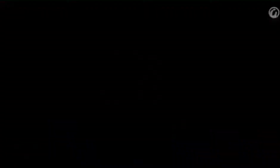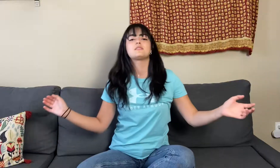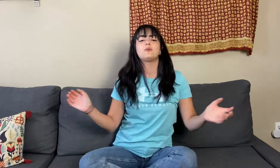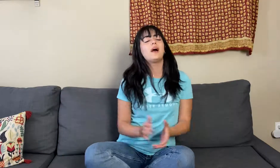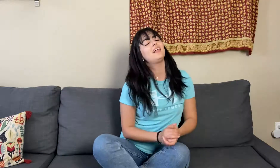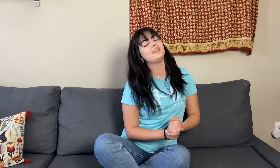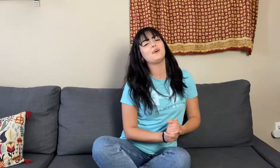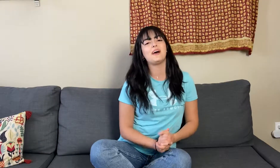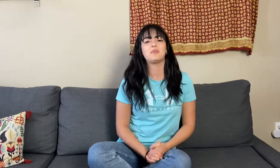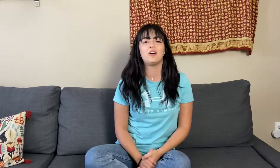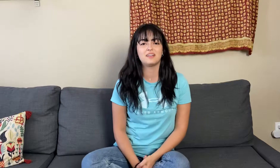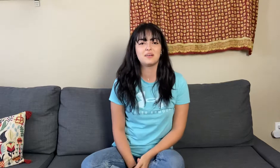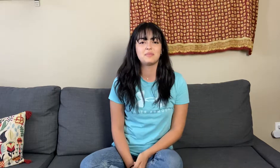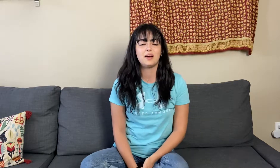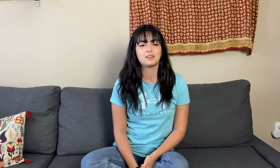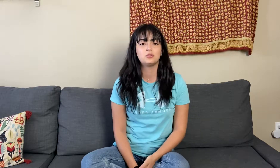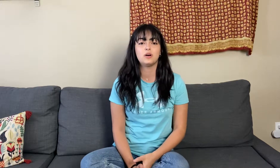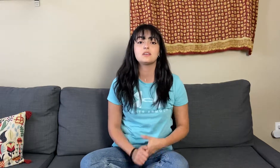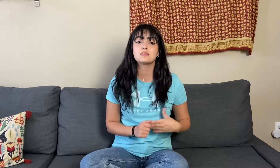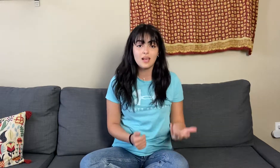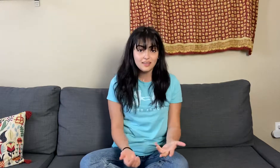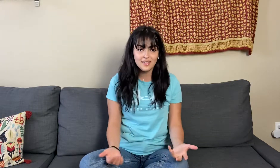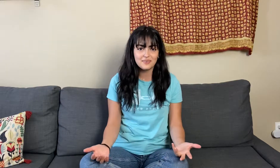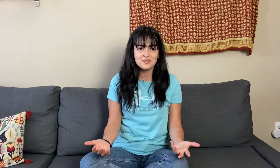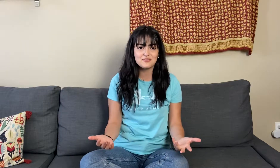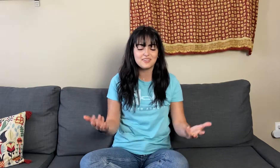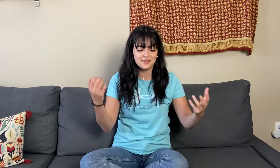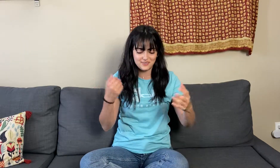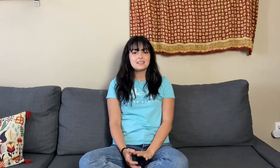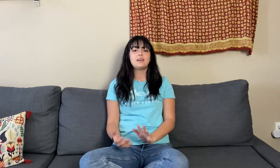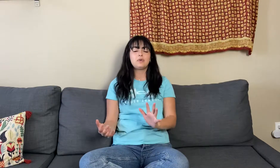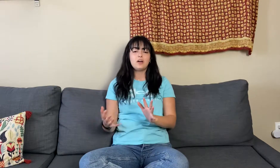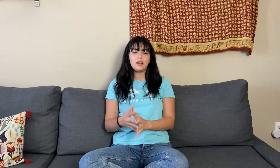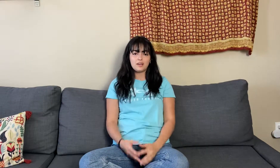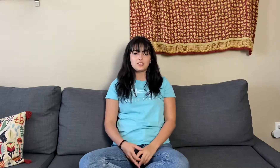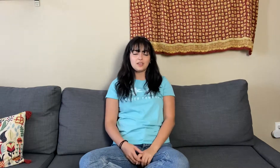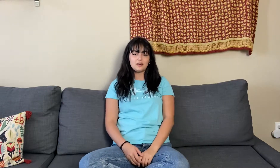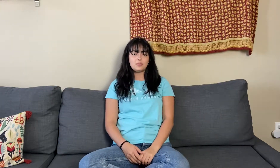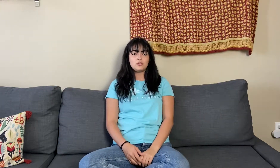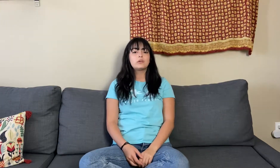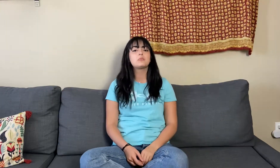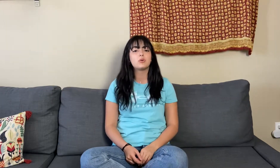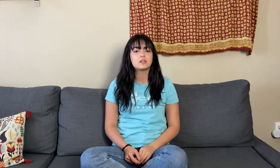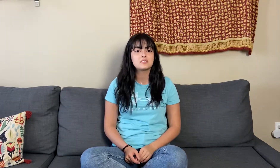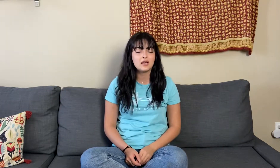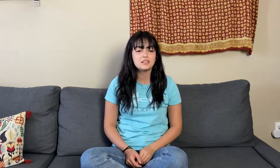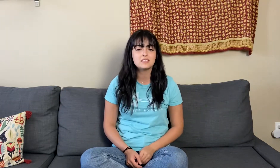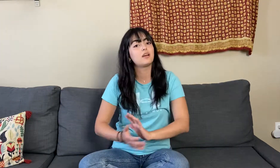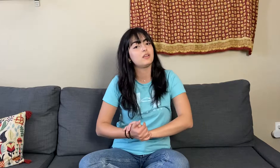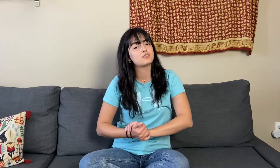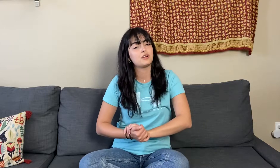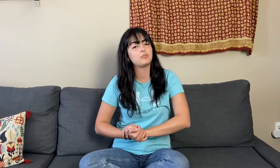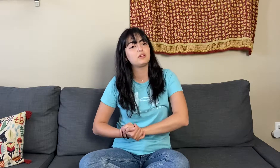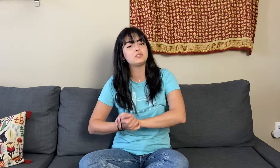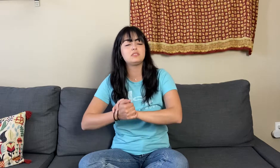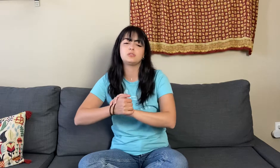so hello and welcome back to a sign language video. Today we are actually going to be doing more signs. Colors are important. You can use